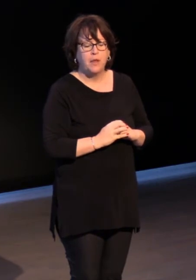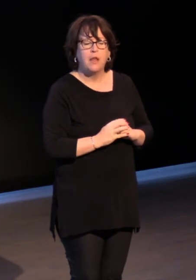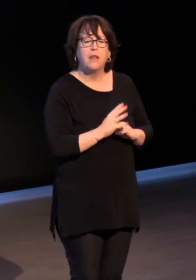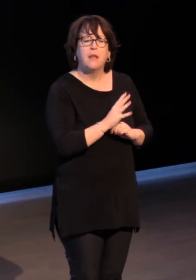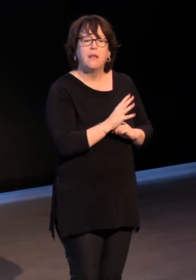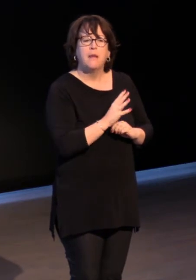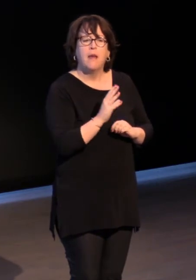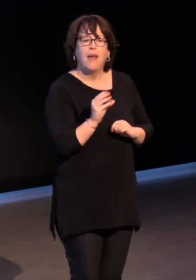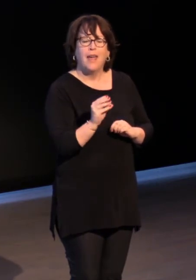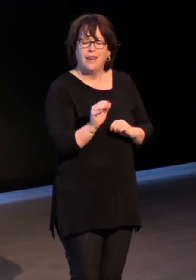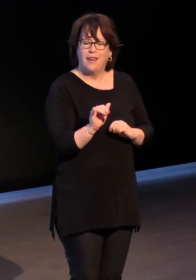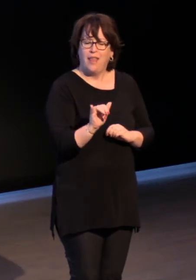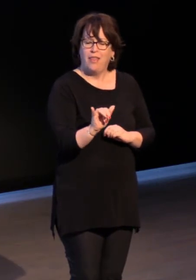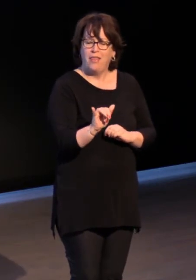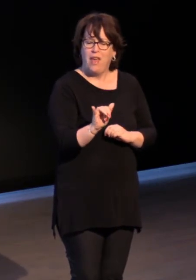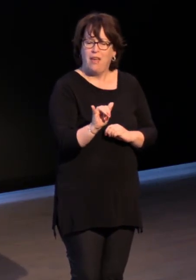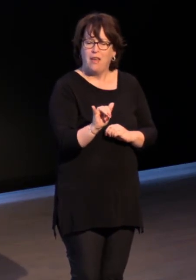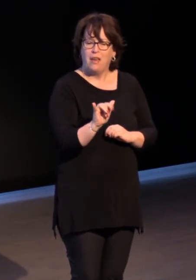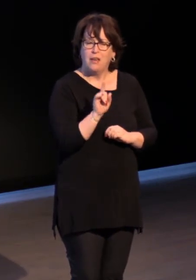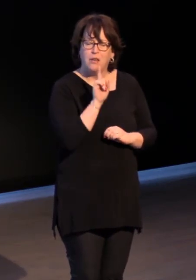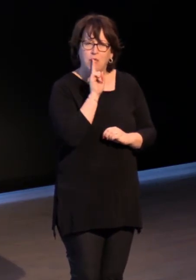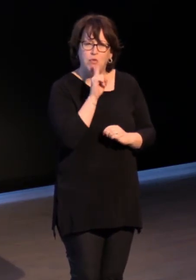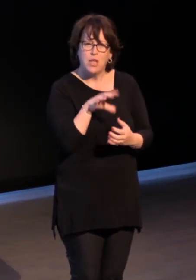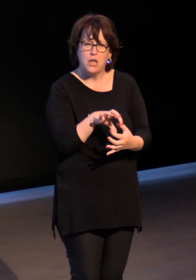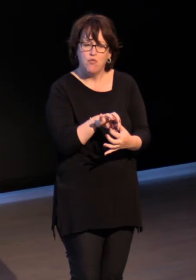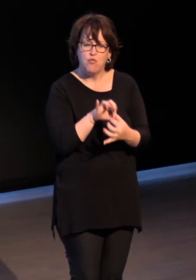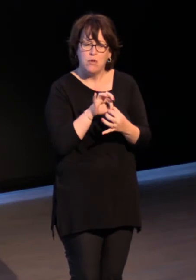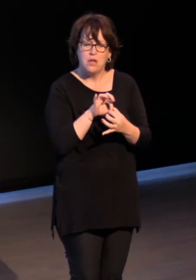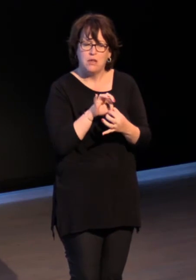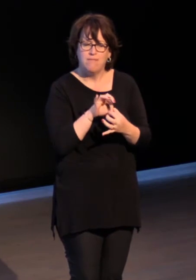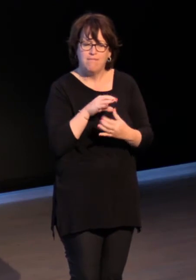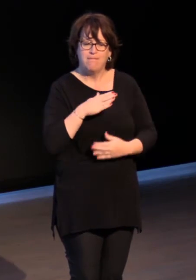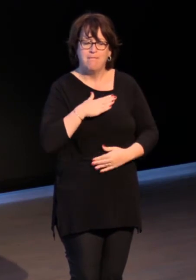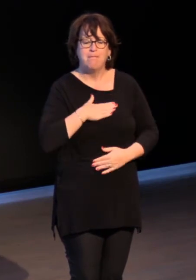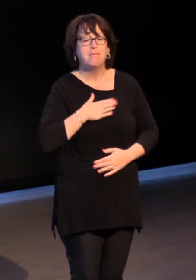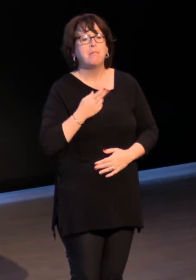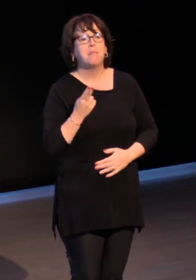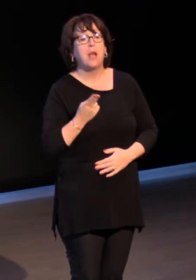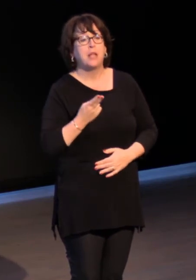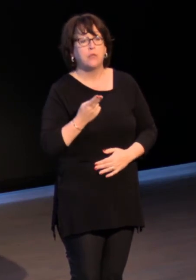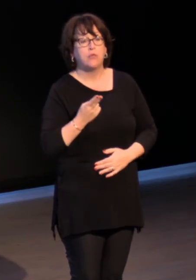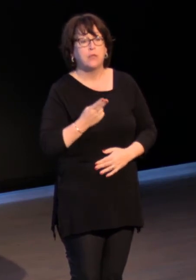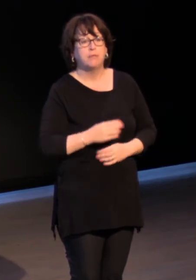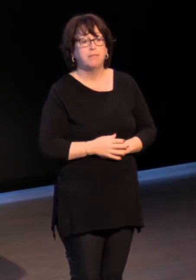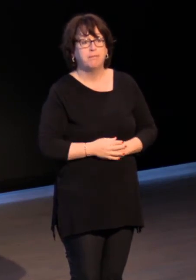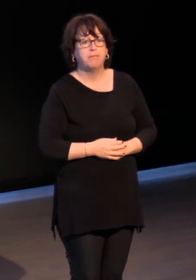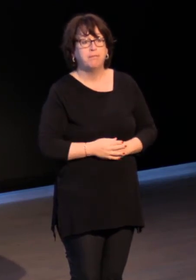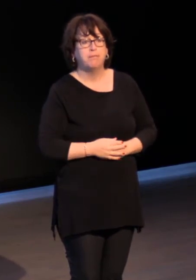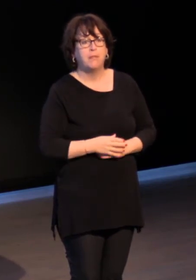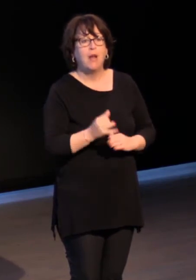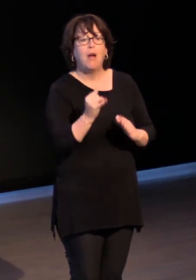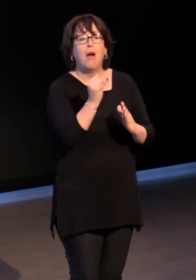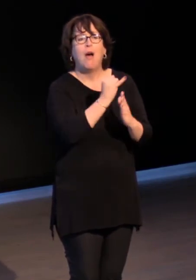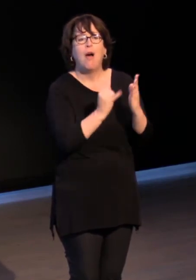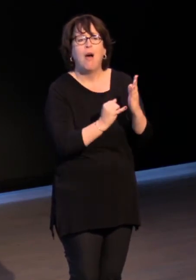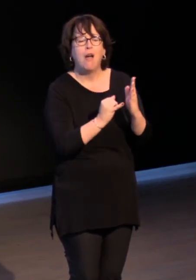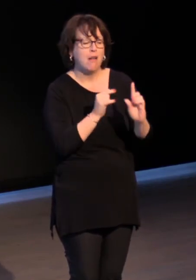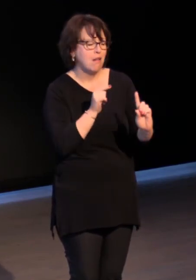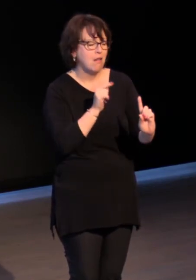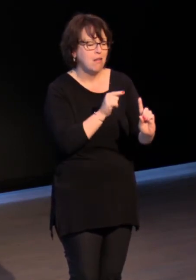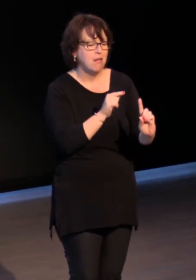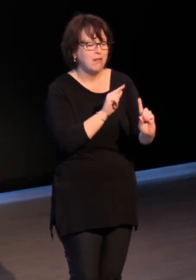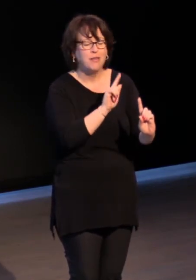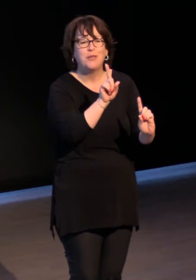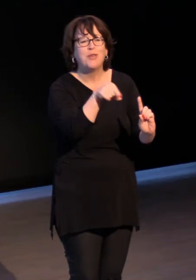And that is rooted in my history, because art was the only justice